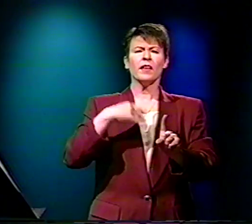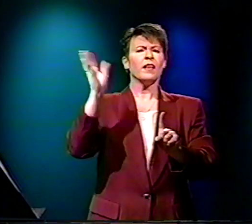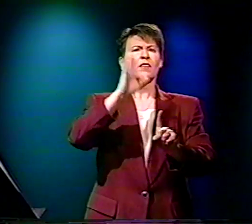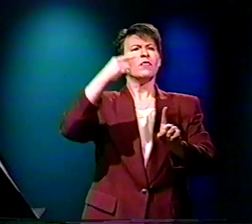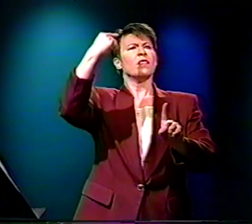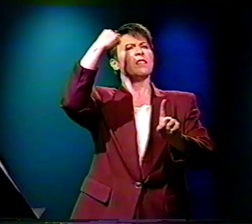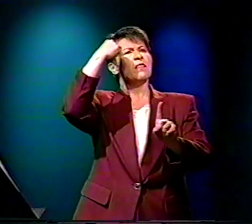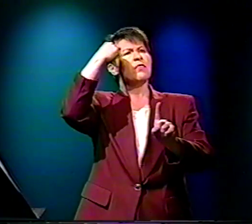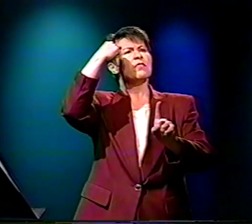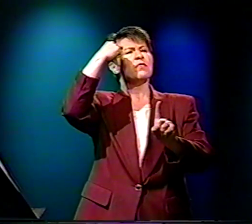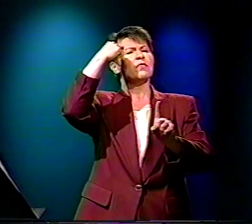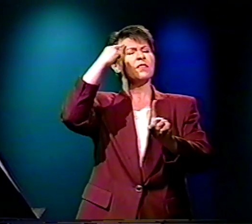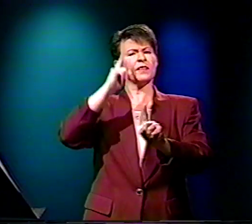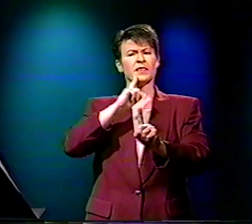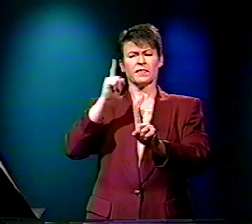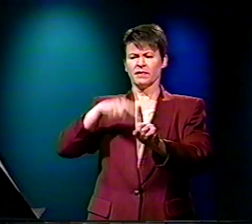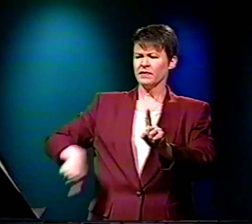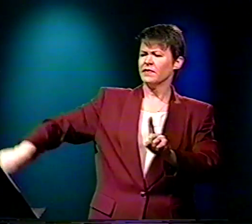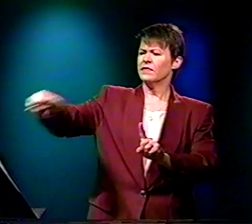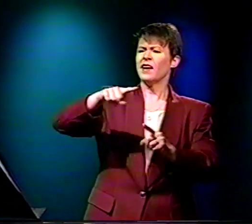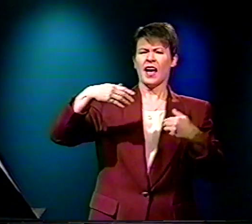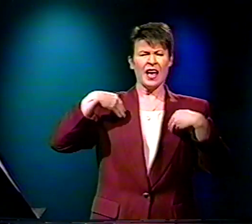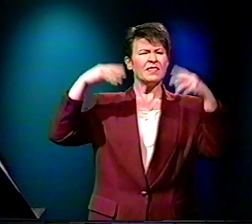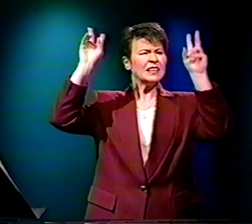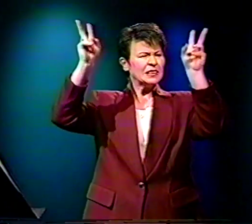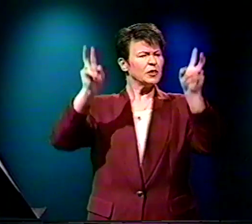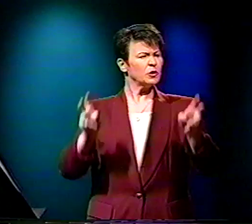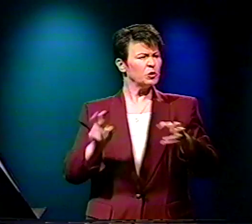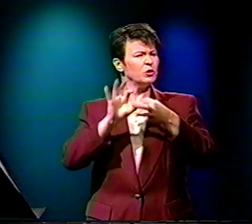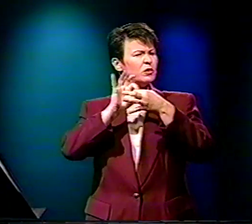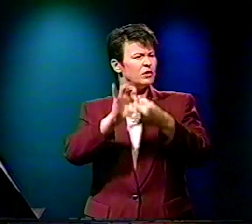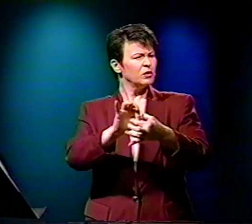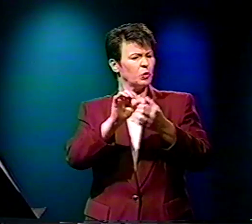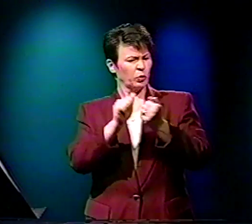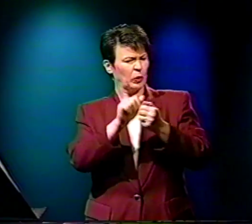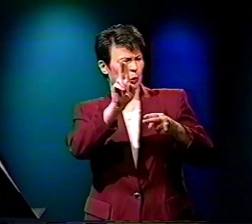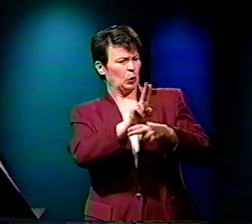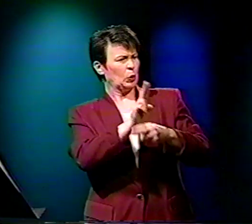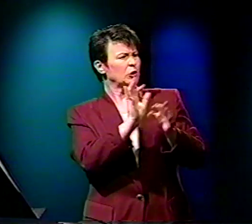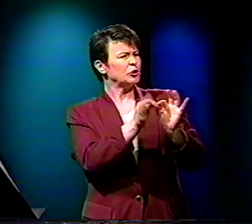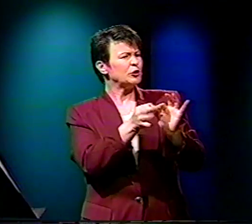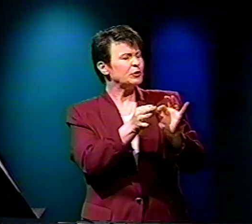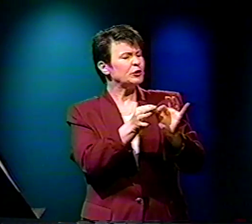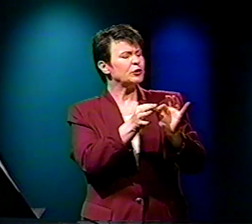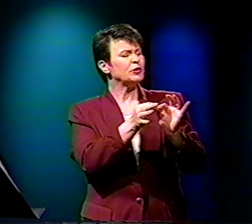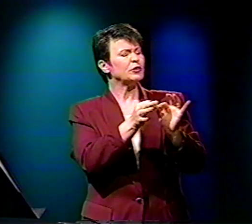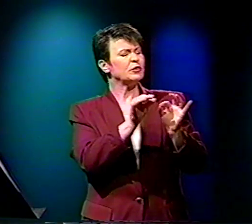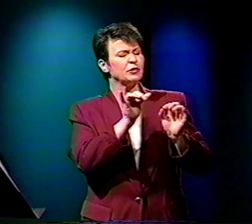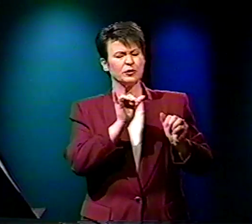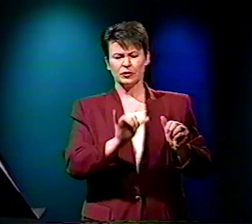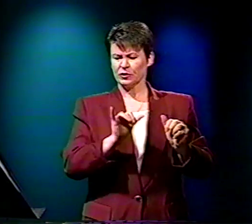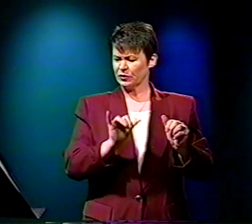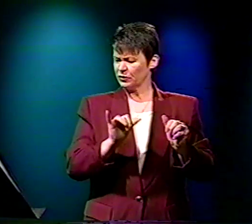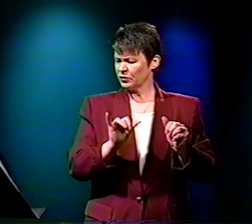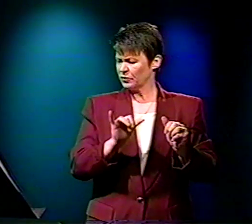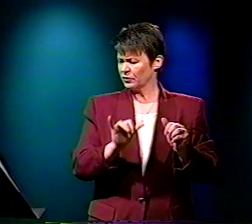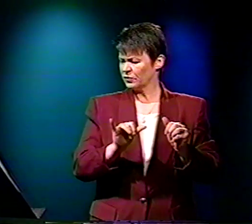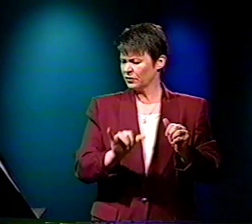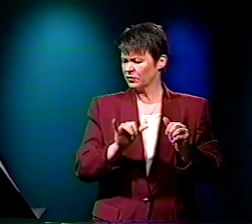But it made me stop and think that I had never considered the fact that deaf people have issues related to the use of